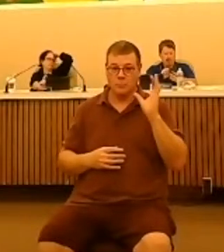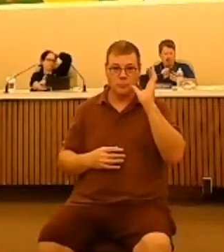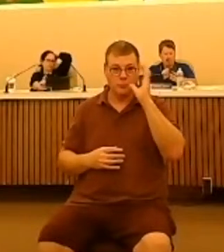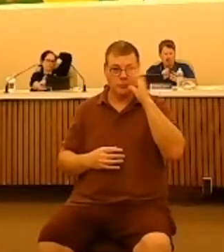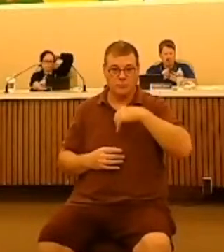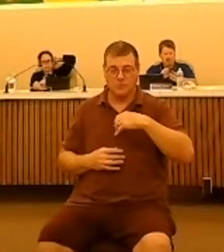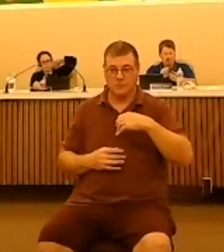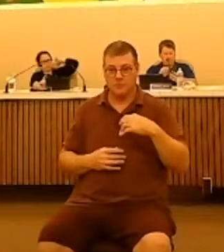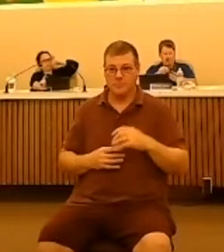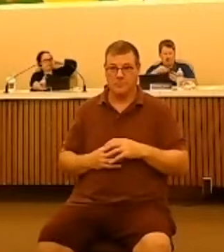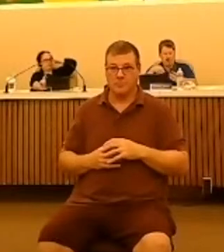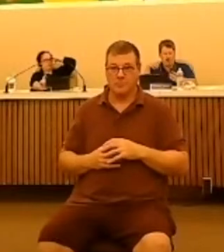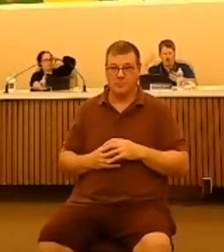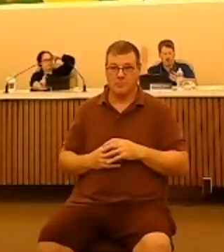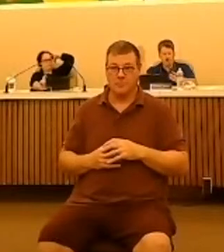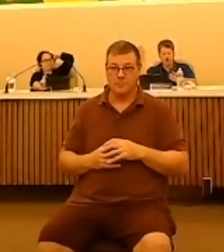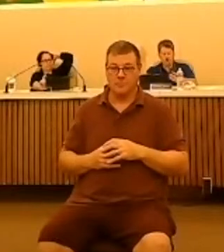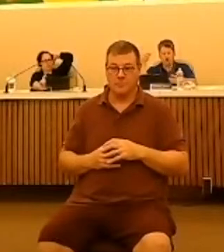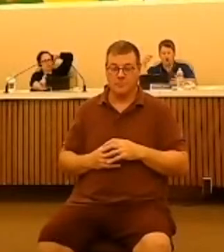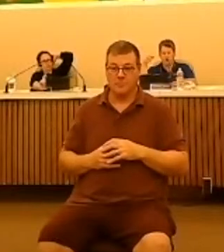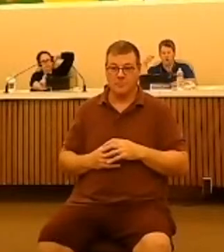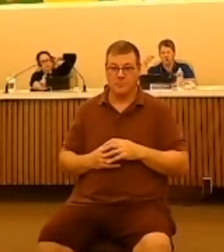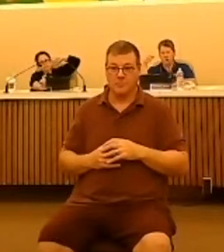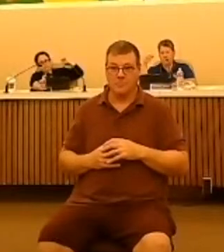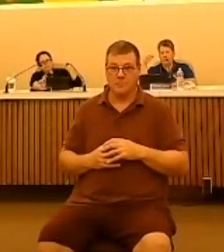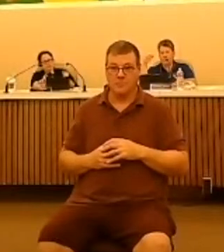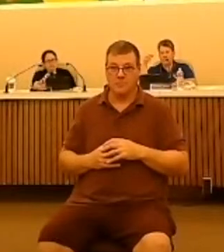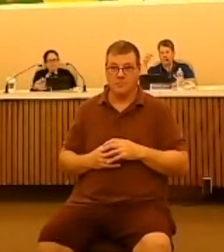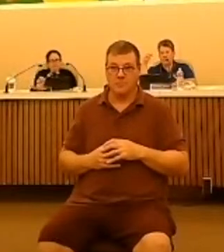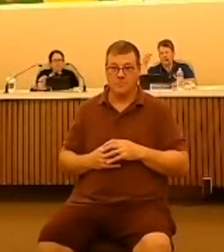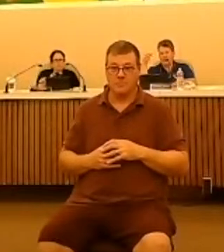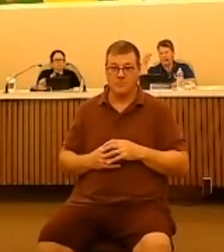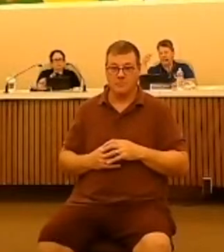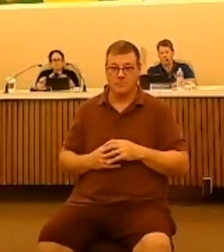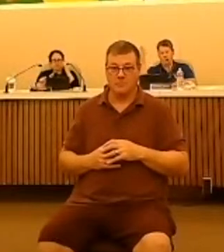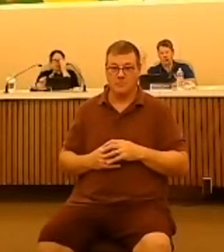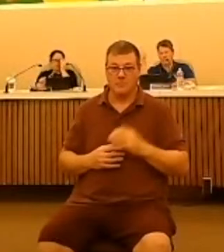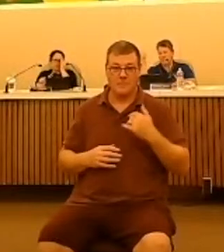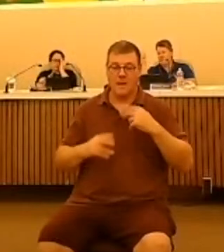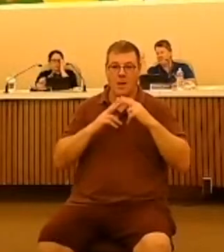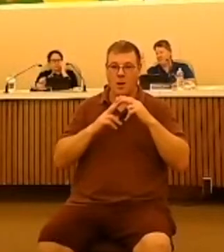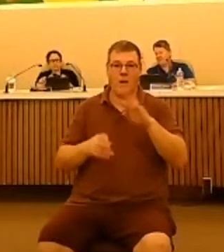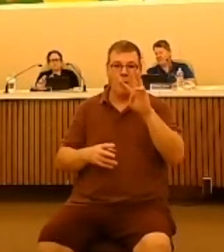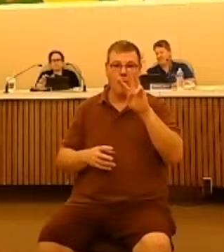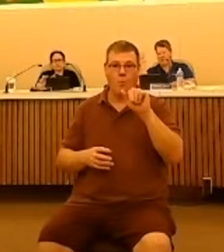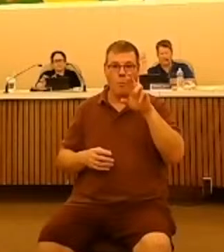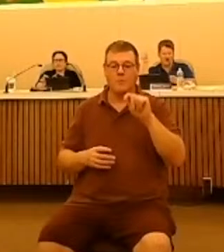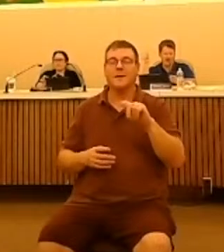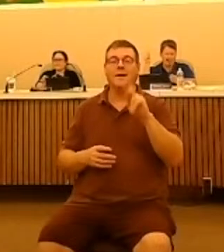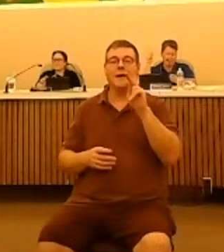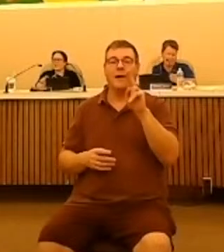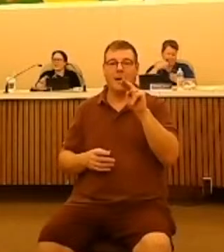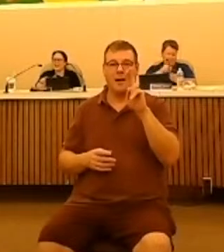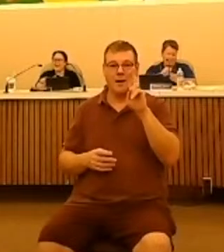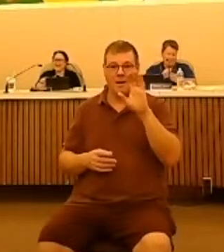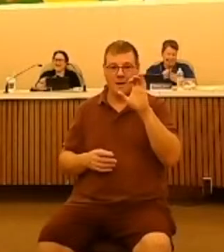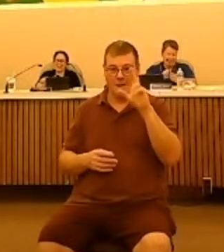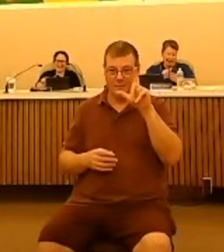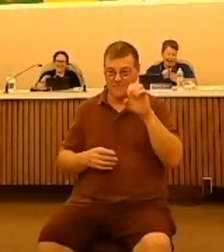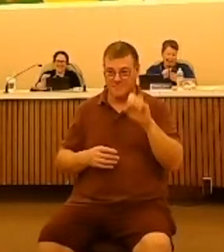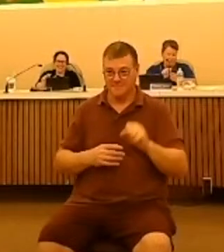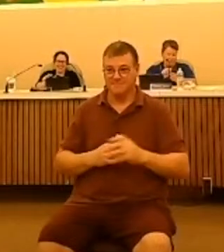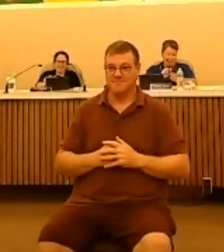strange, what are they called? I call them warts. Knuckles, thank you.